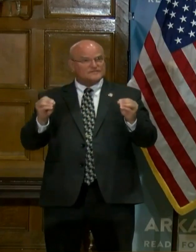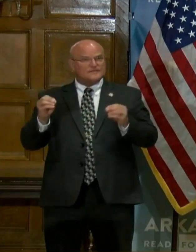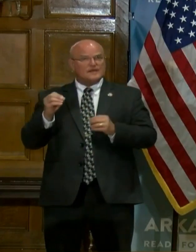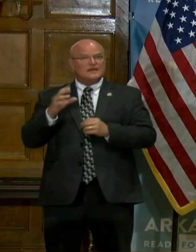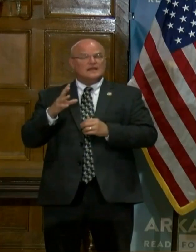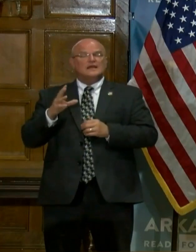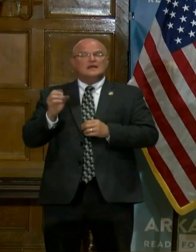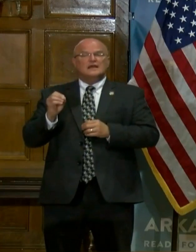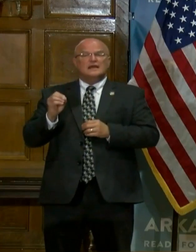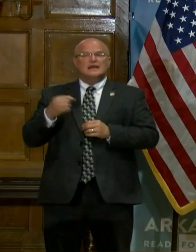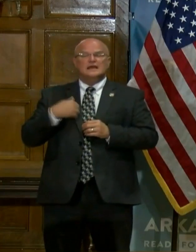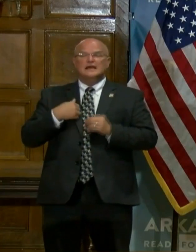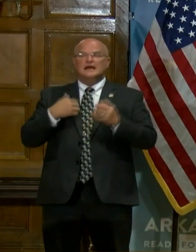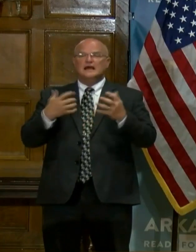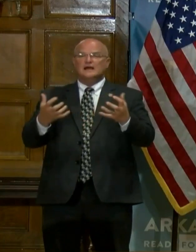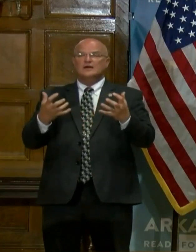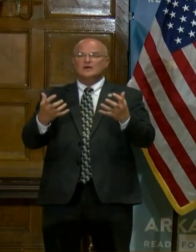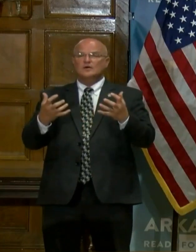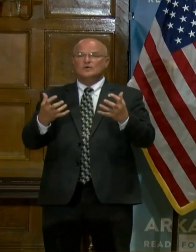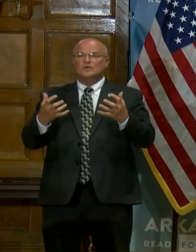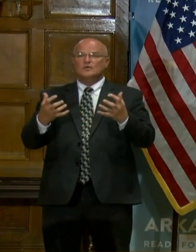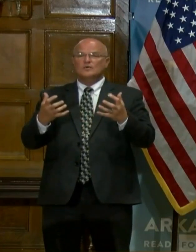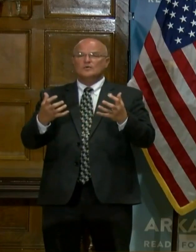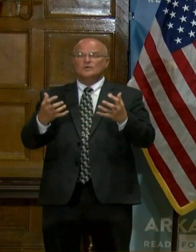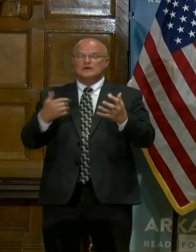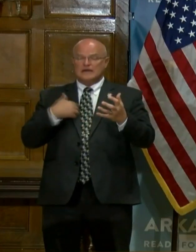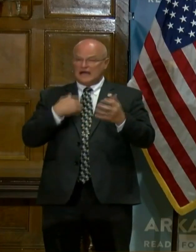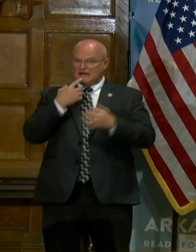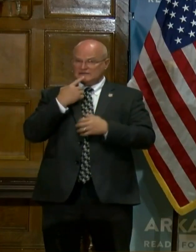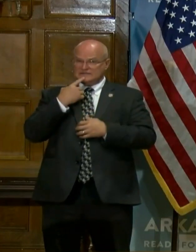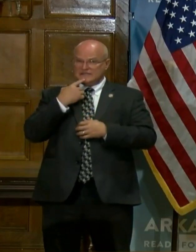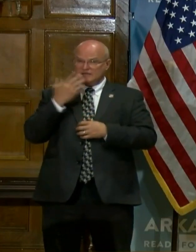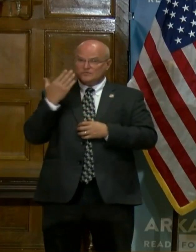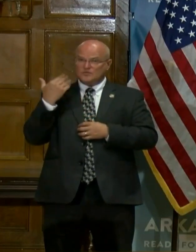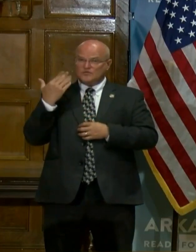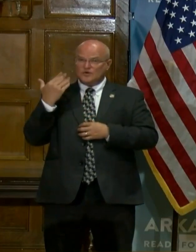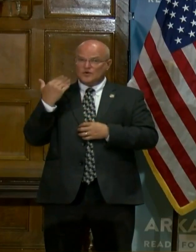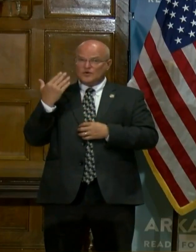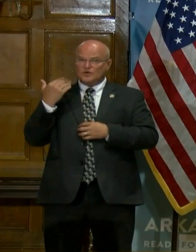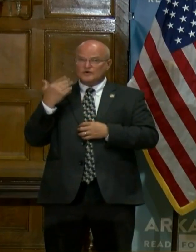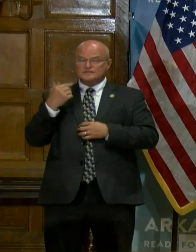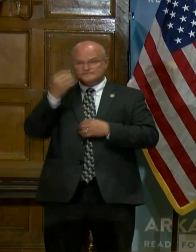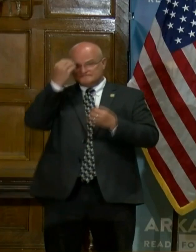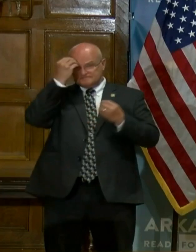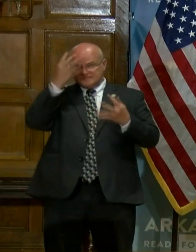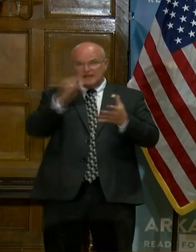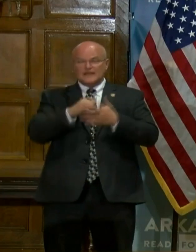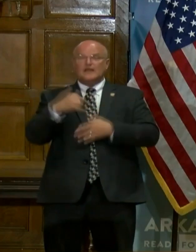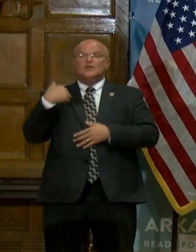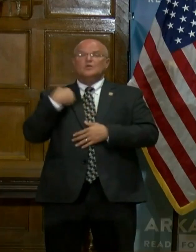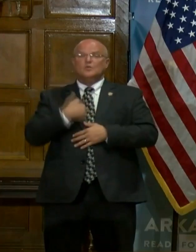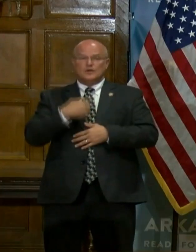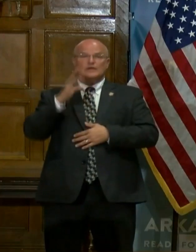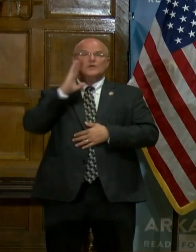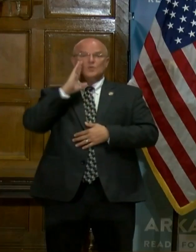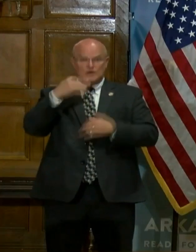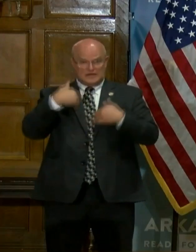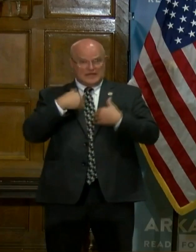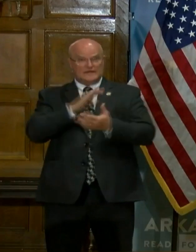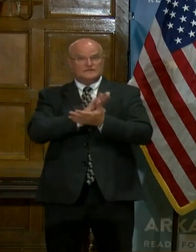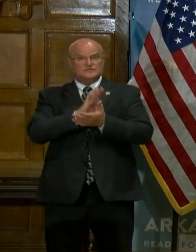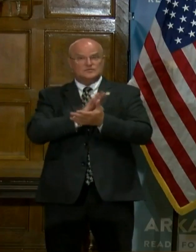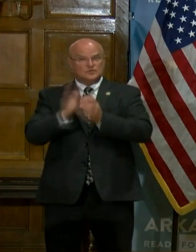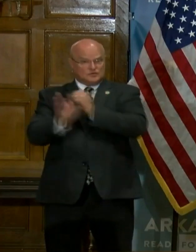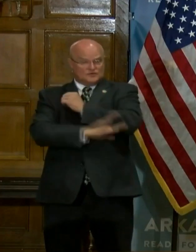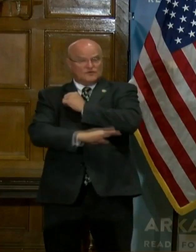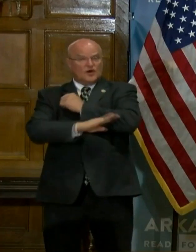And I wanted to, as I have said before, indicate that we are going to be having school